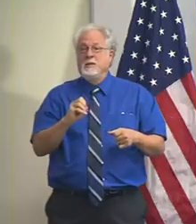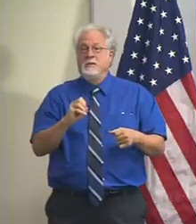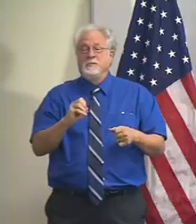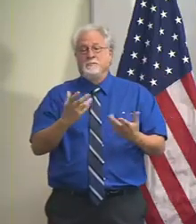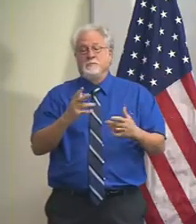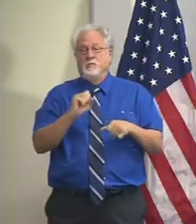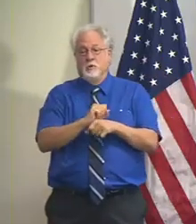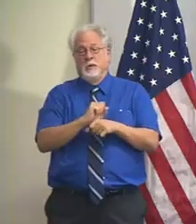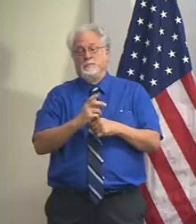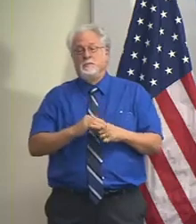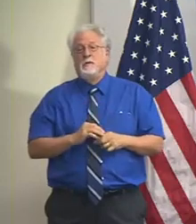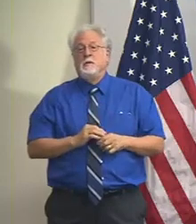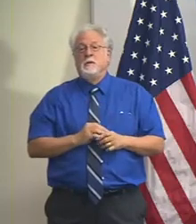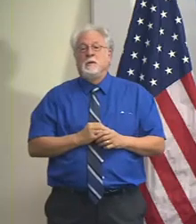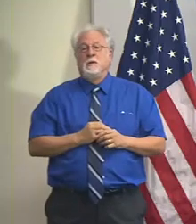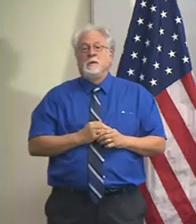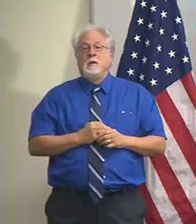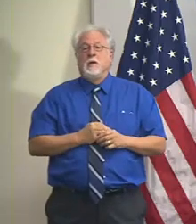working.